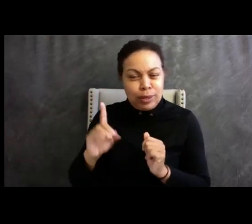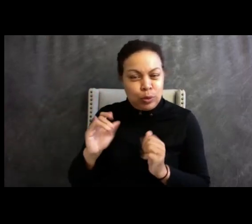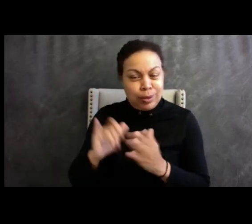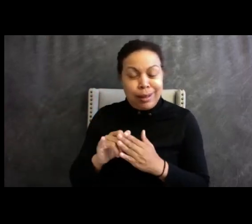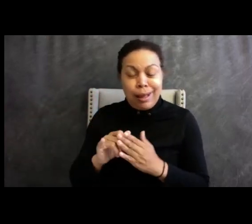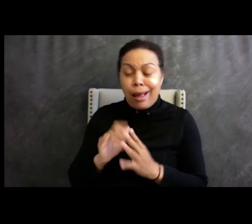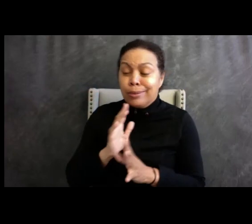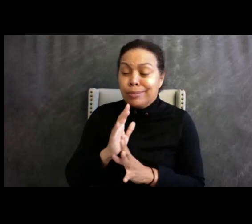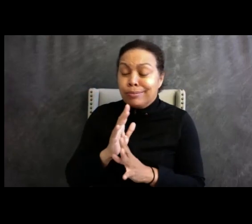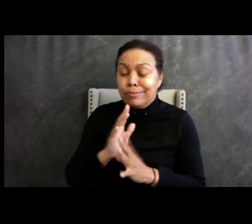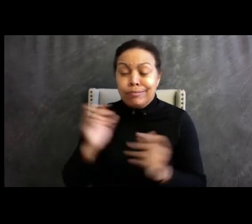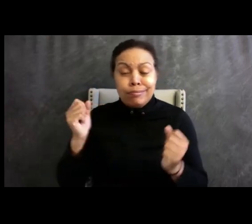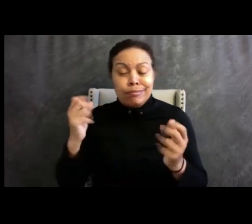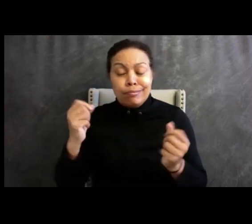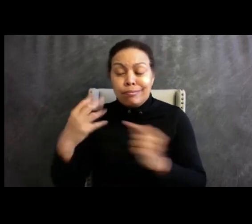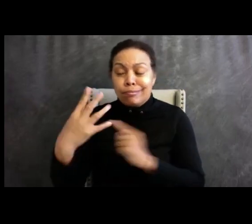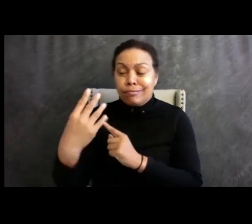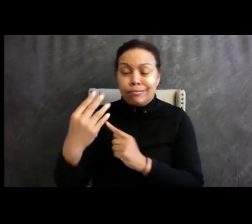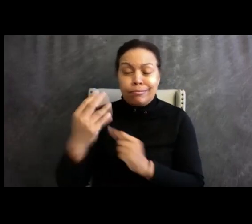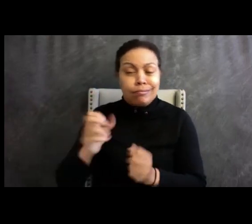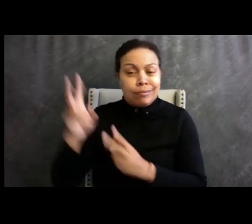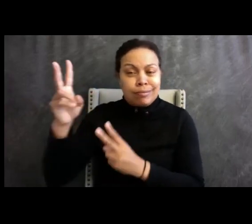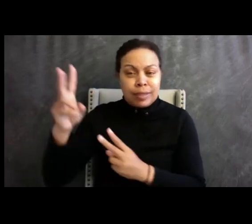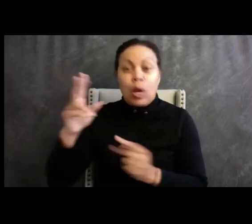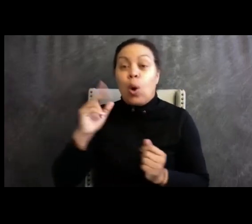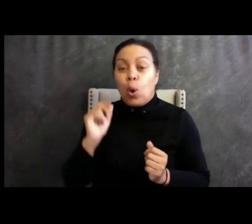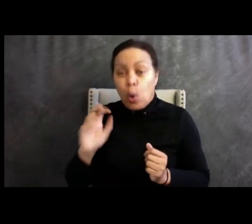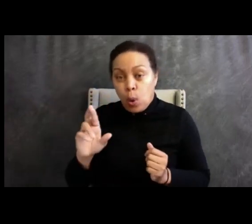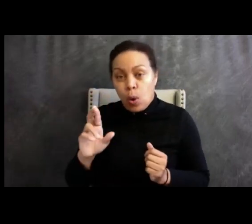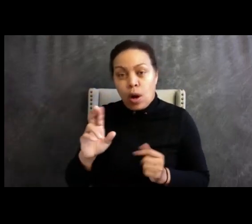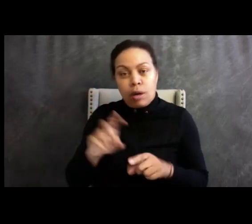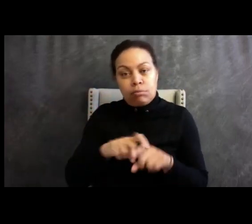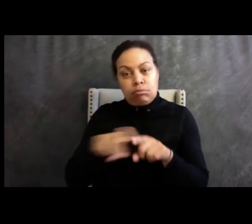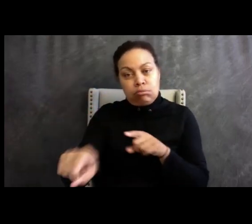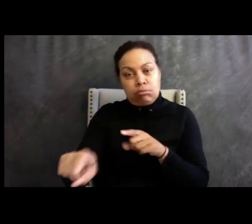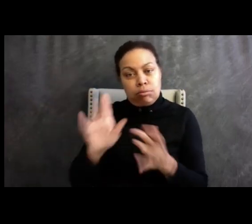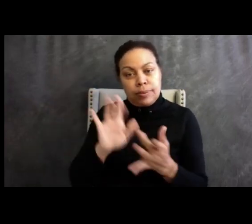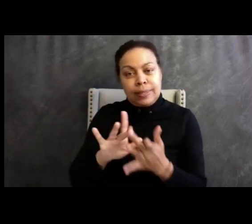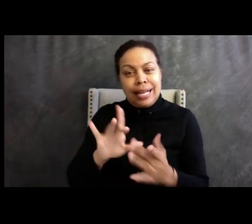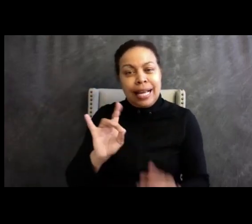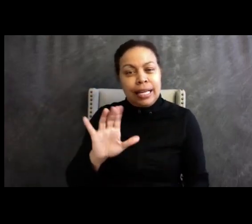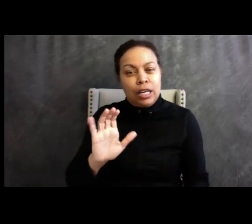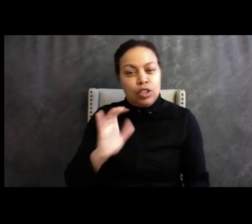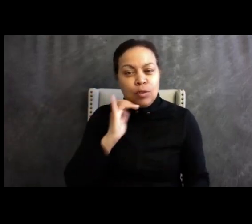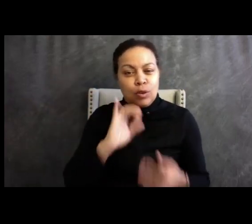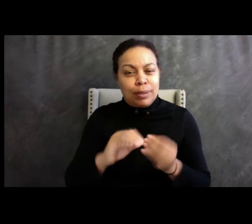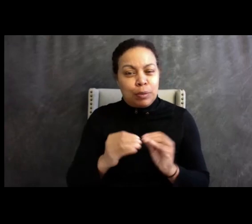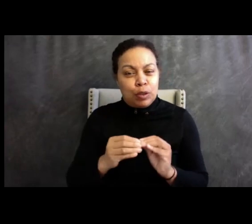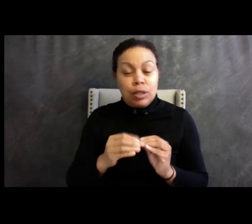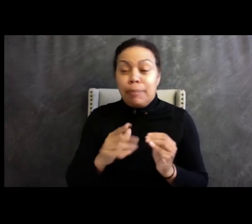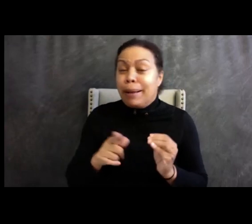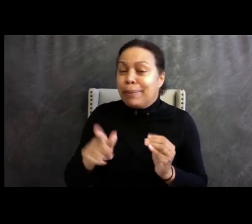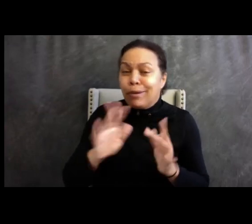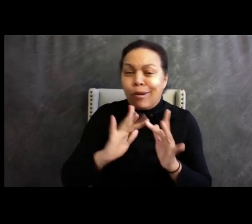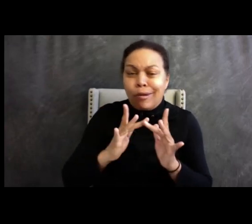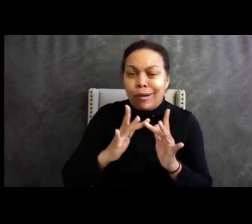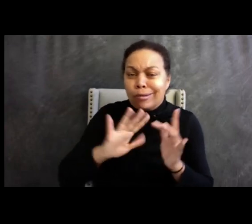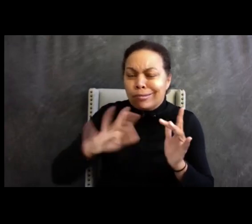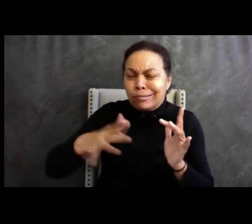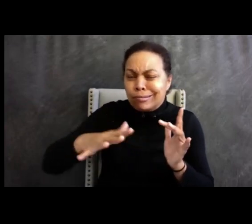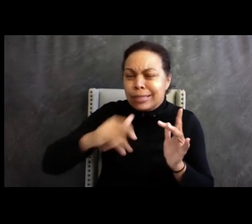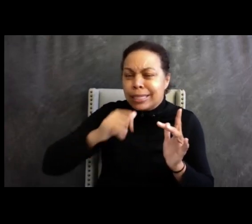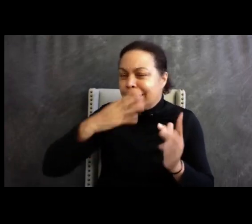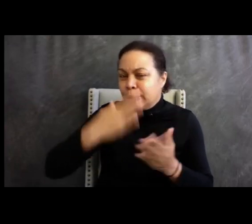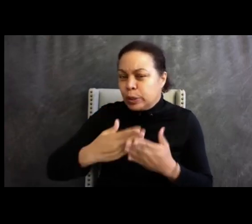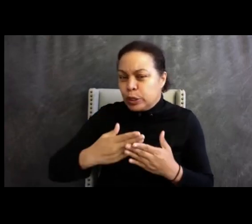to stories. They also have an 800 number. So if your Wi-Fi is not the best, or people who